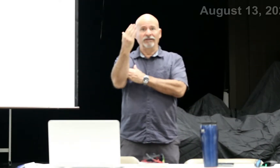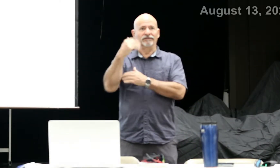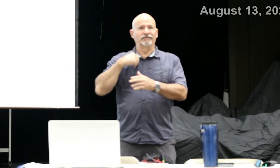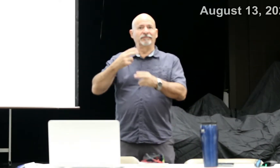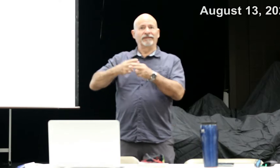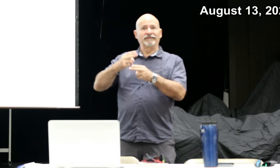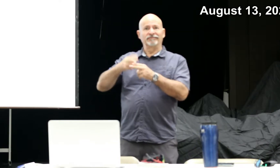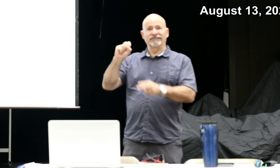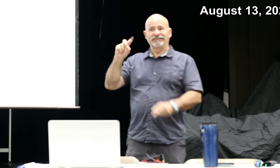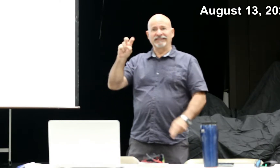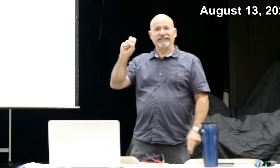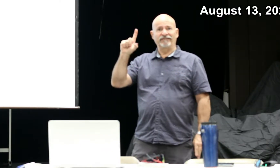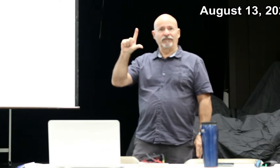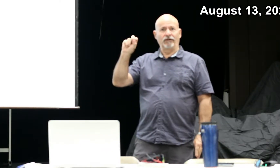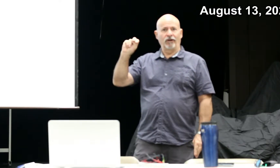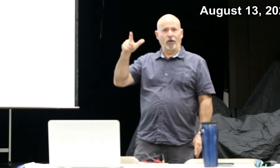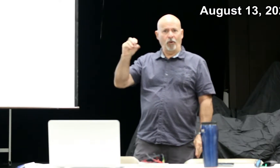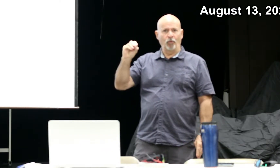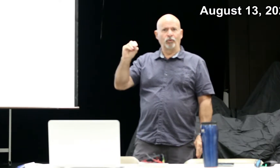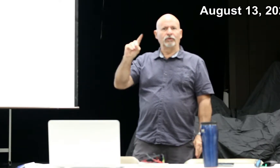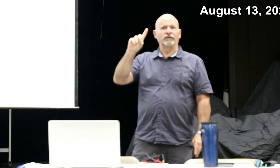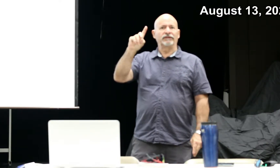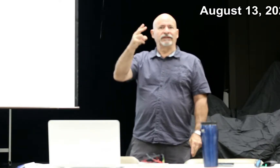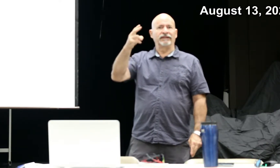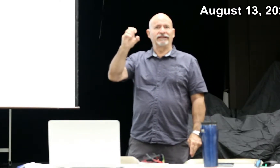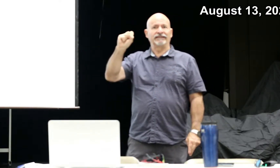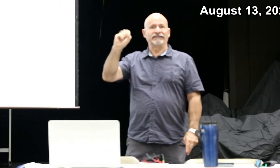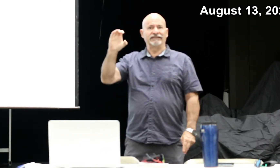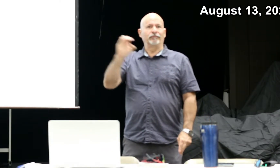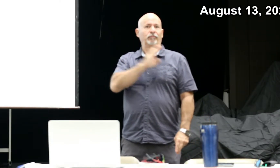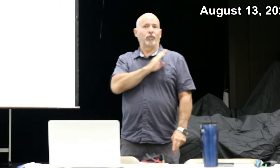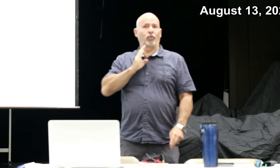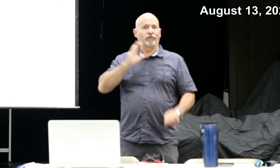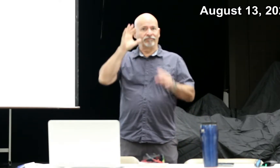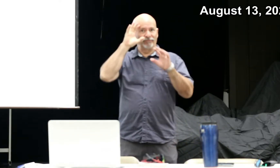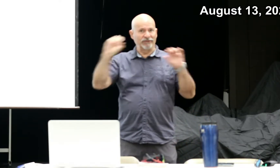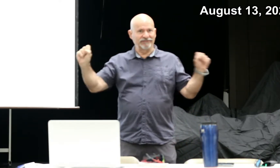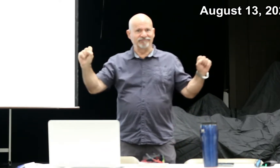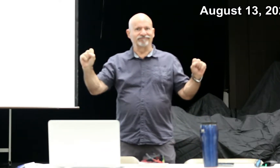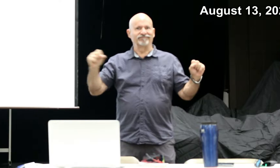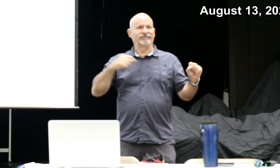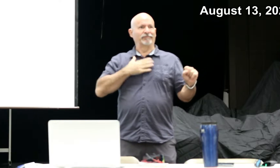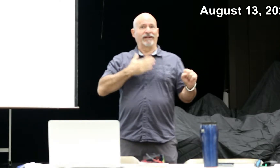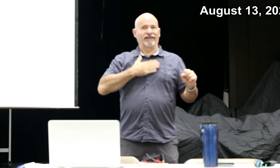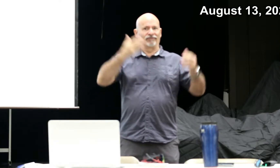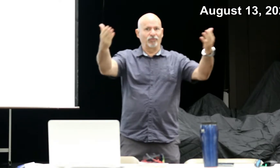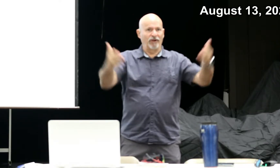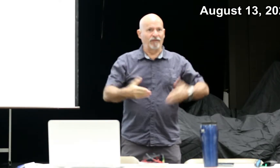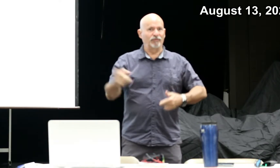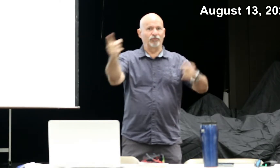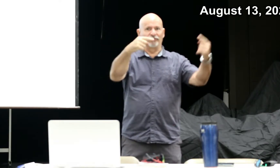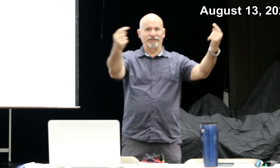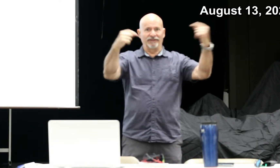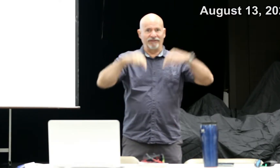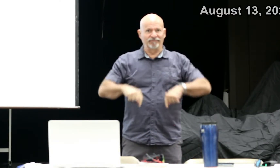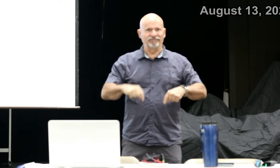Good morning, everyone. My name is Steve Longo, and I am DHHC's board president. I'm happy to